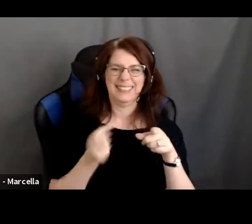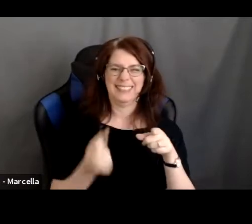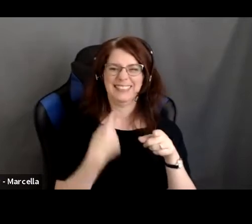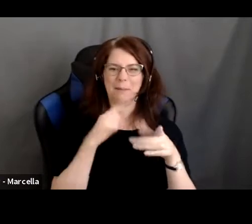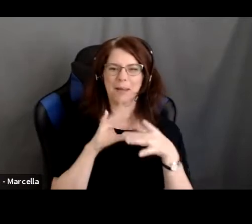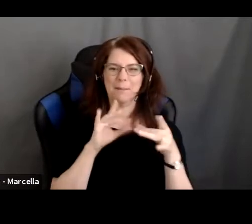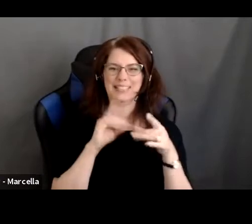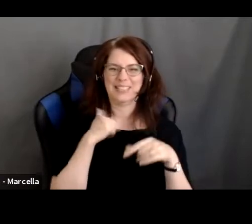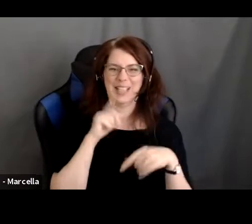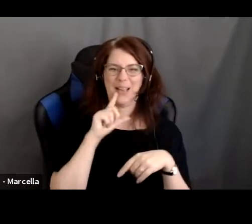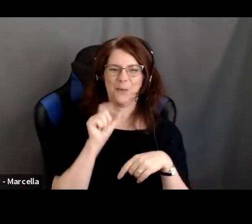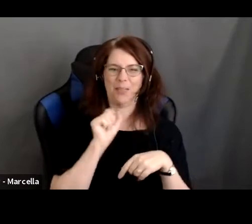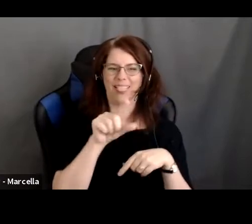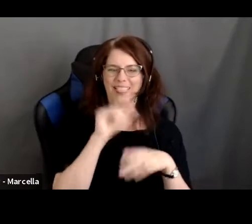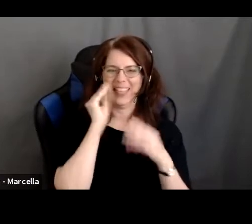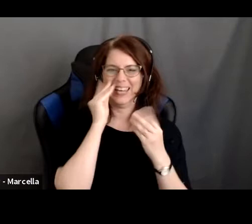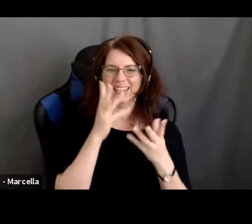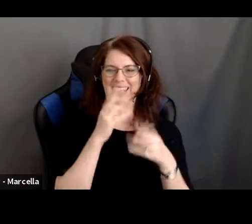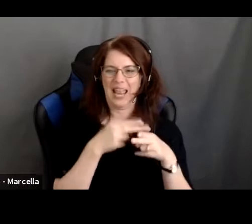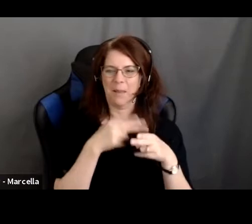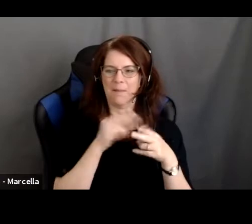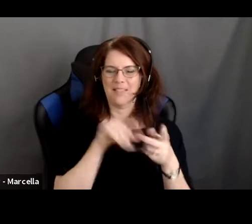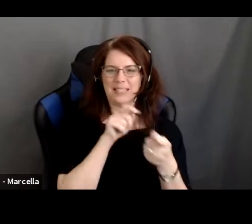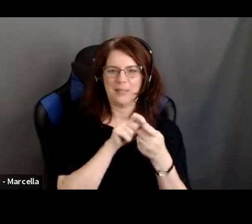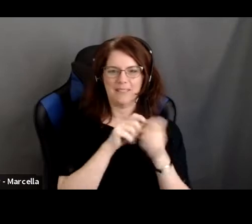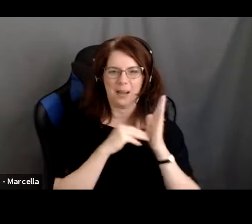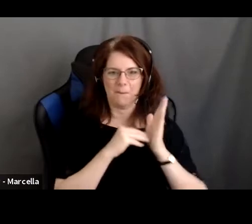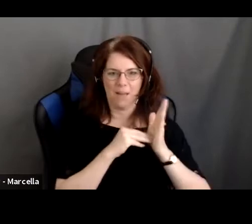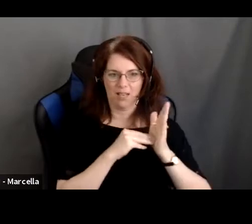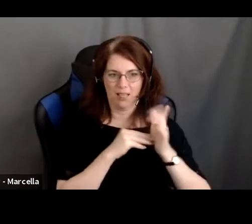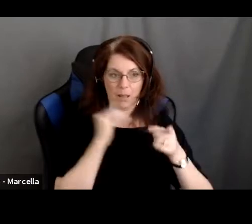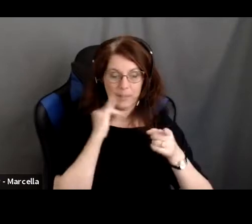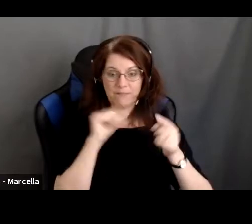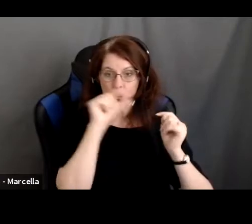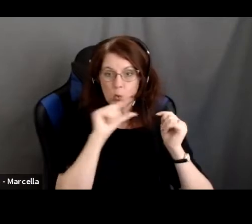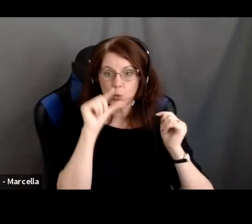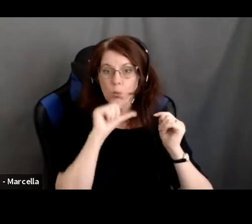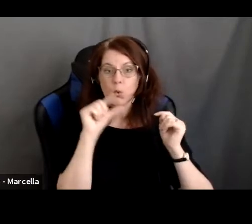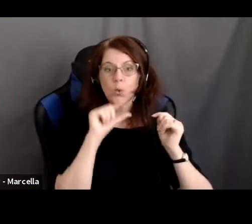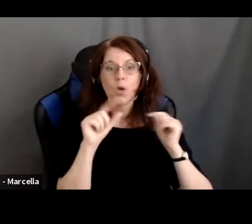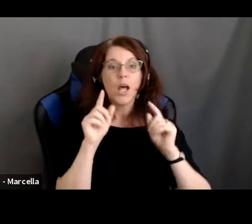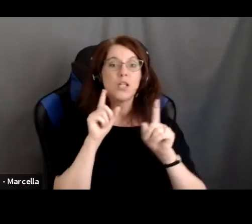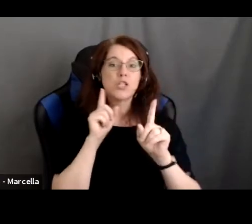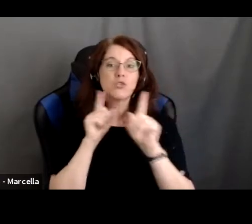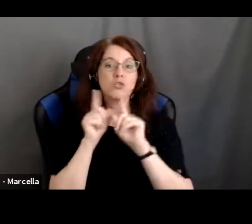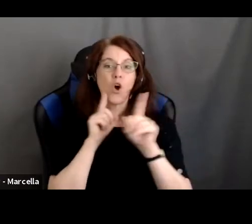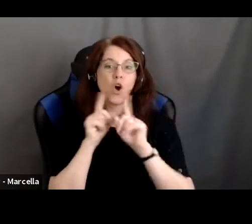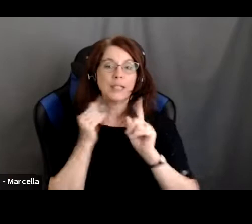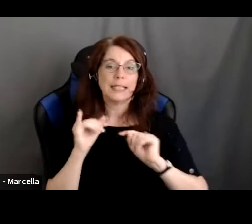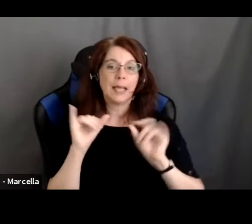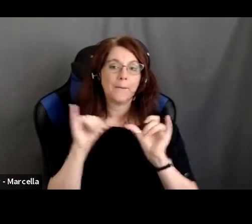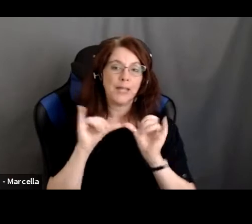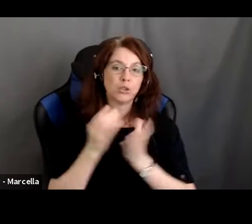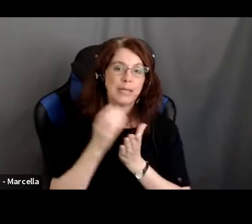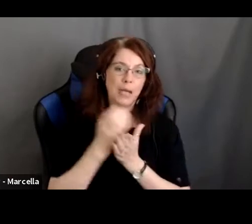message and I will make sure that we get you the name of that specific model. But if you Google talking measuring cup, it's one of the first